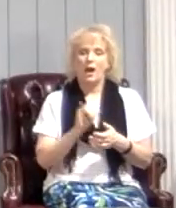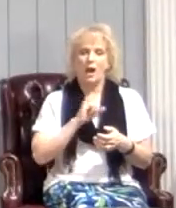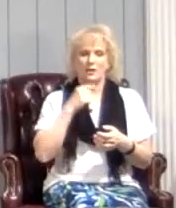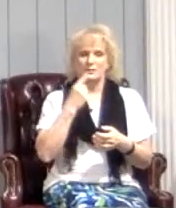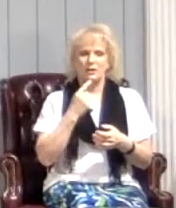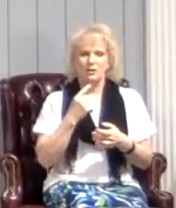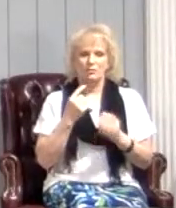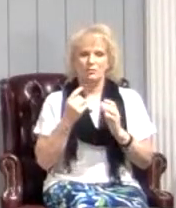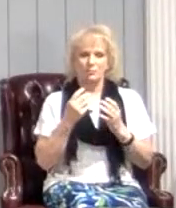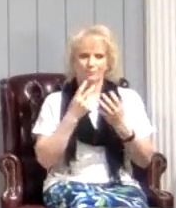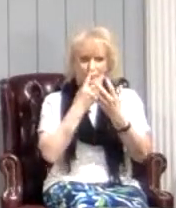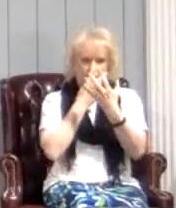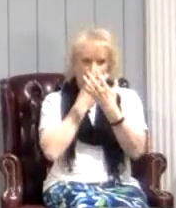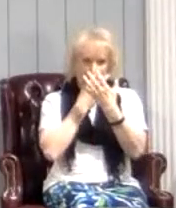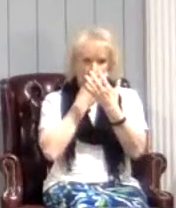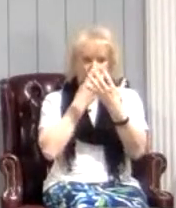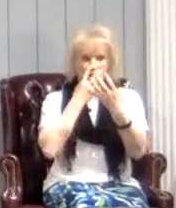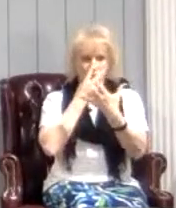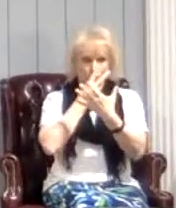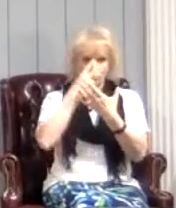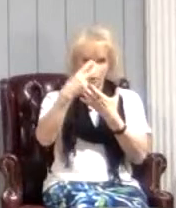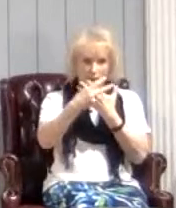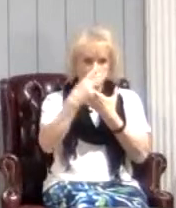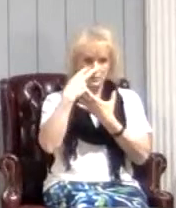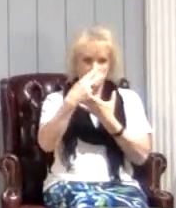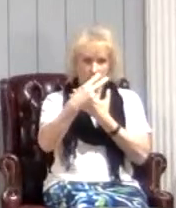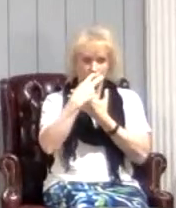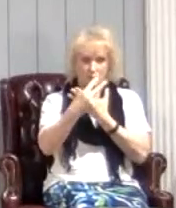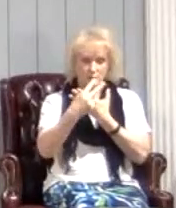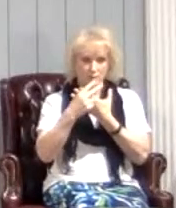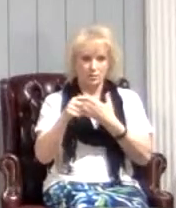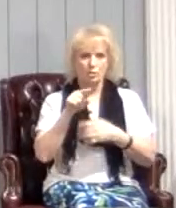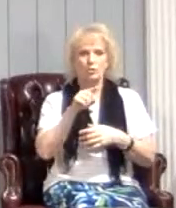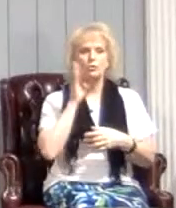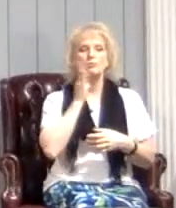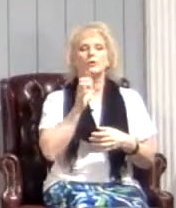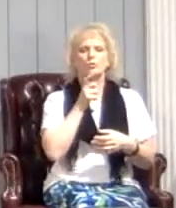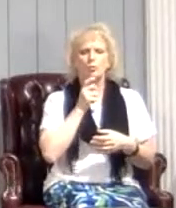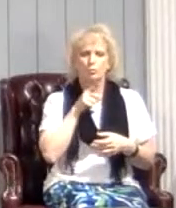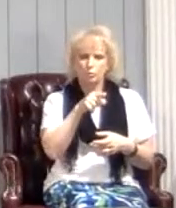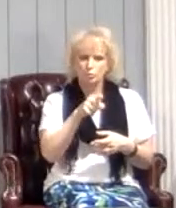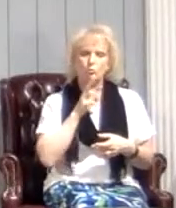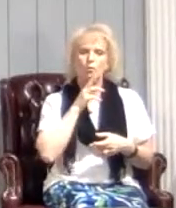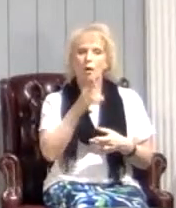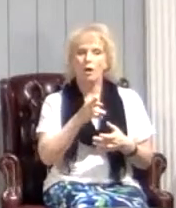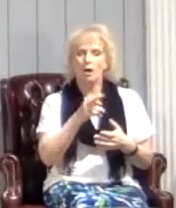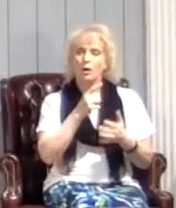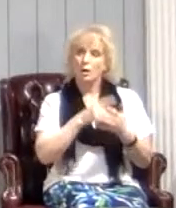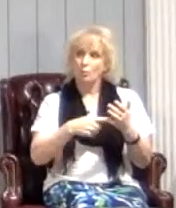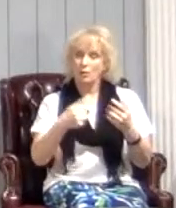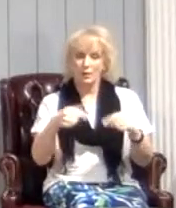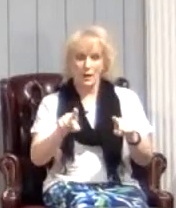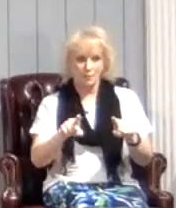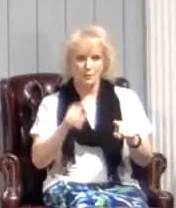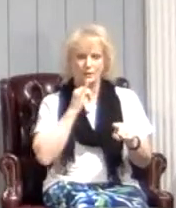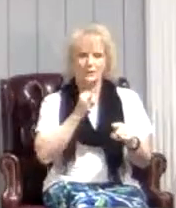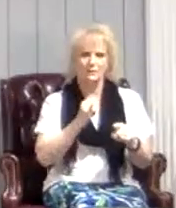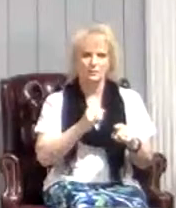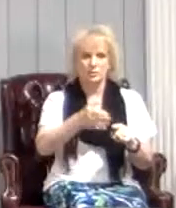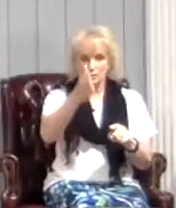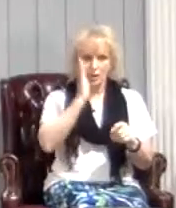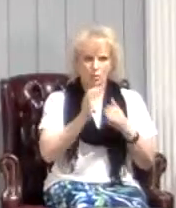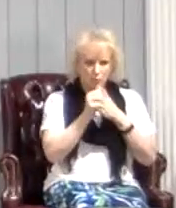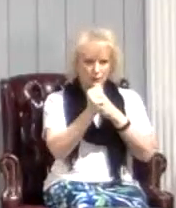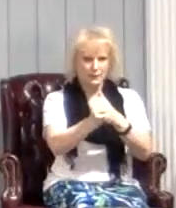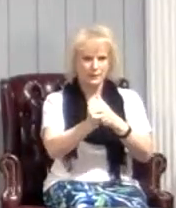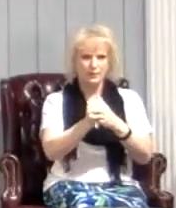And you be who you are, And what will happen is God will